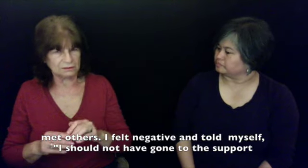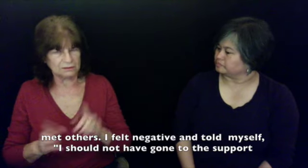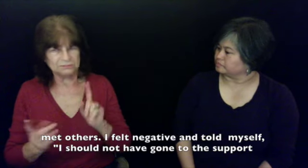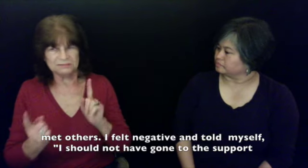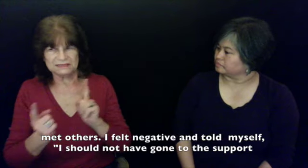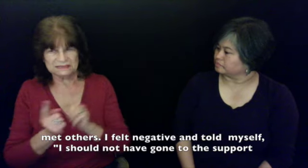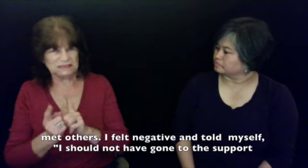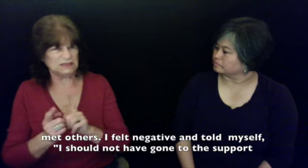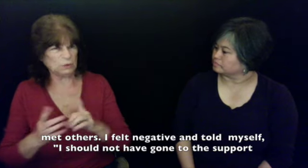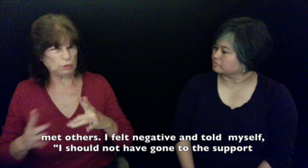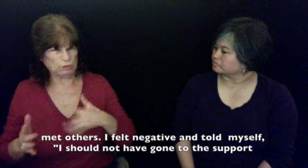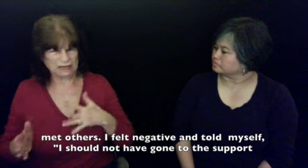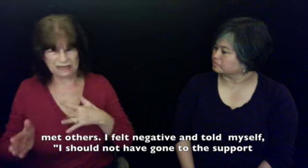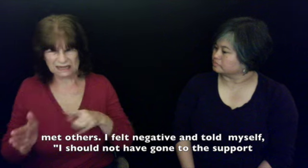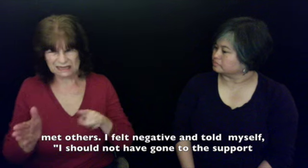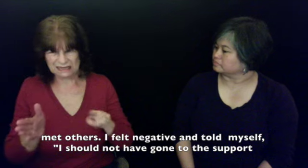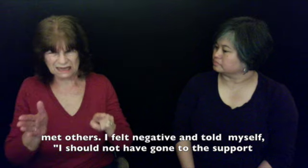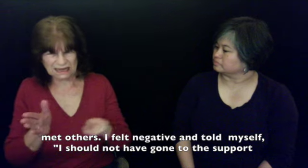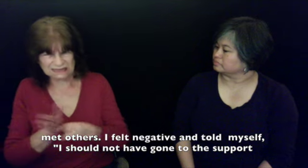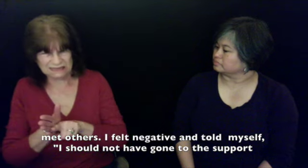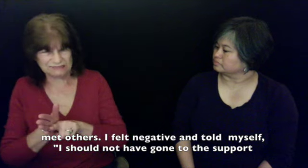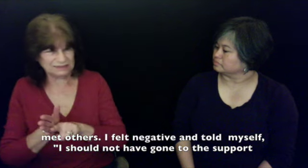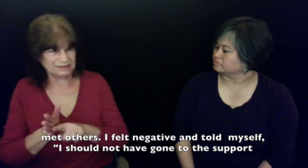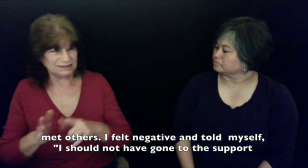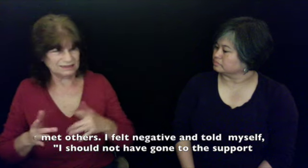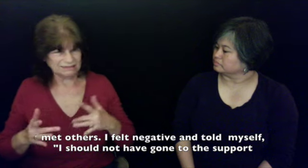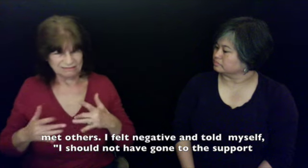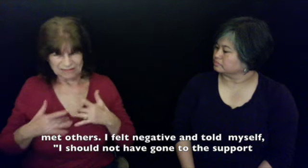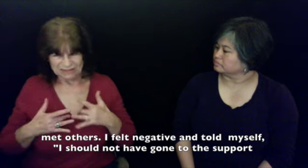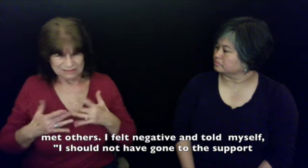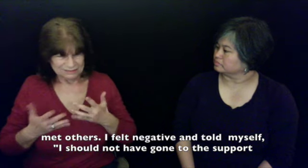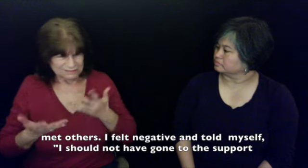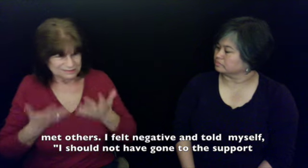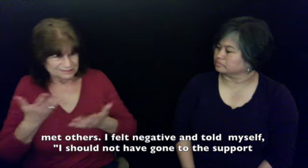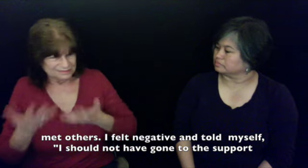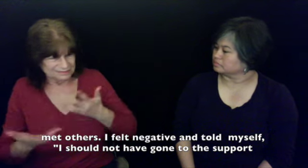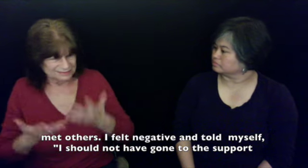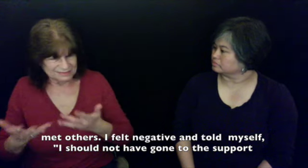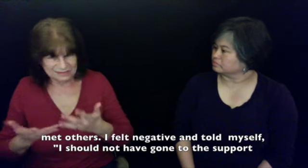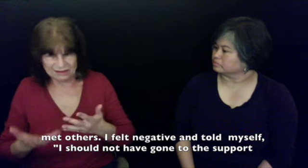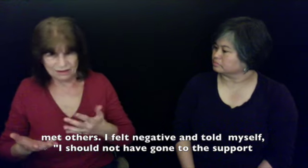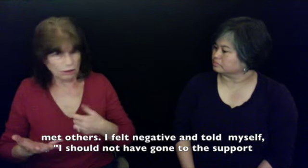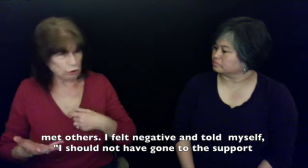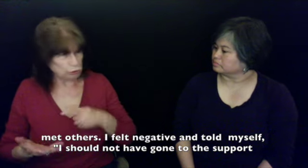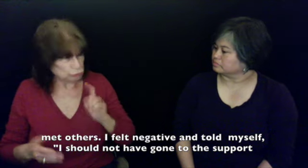Met others. I felt negative and told myself I should not have gone to the support